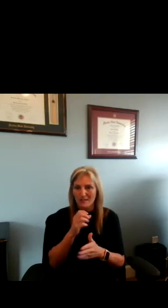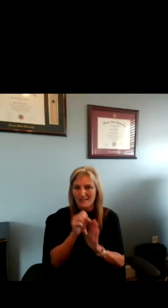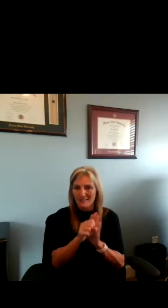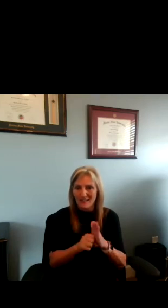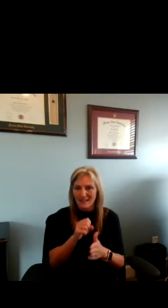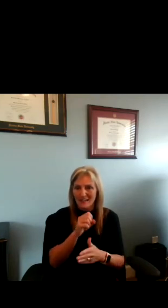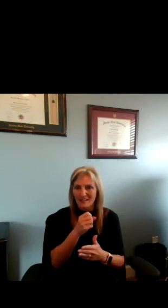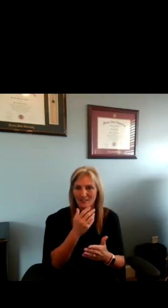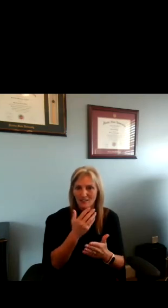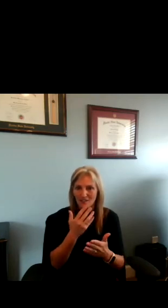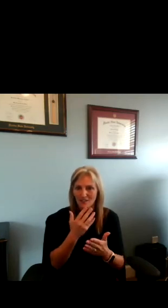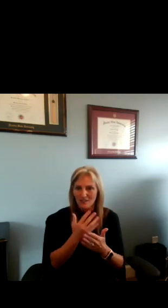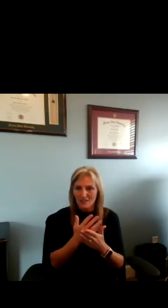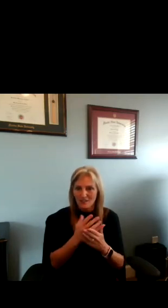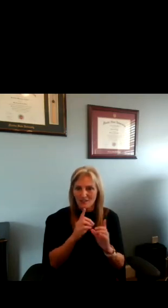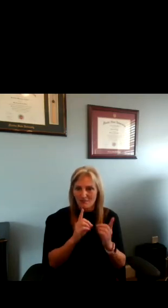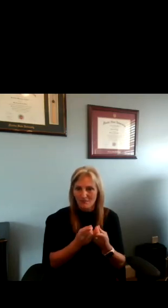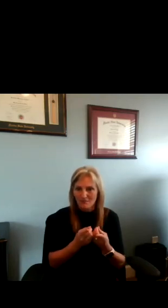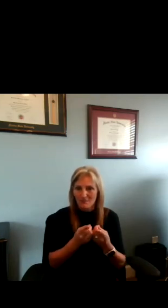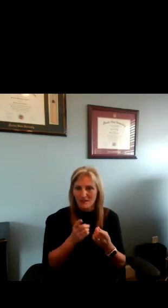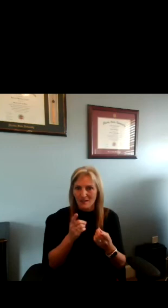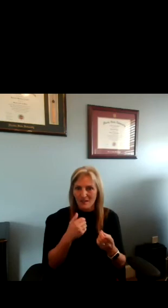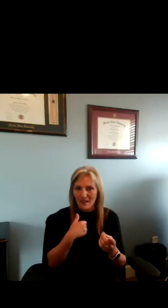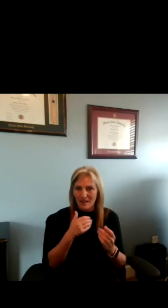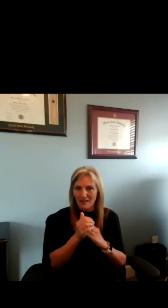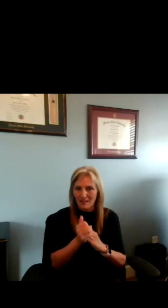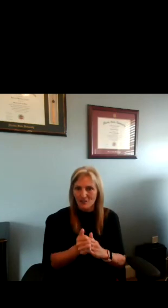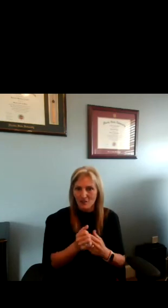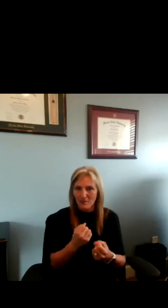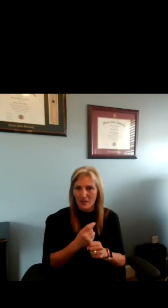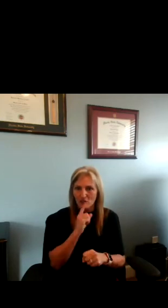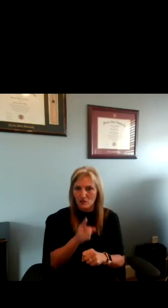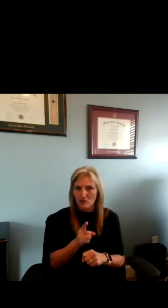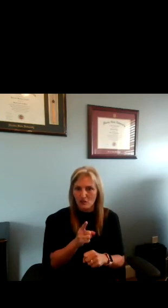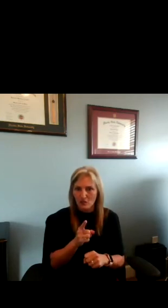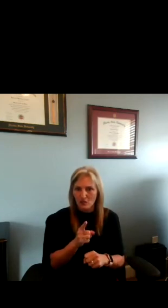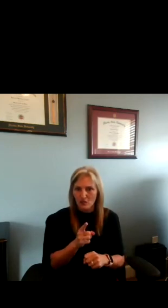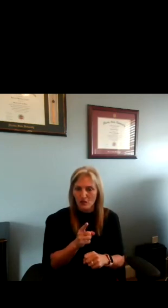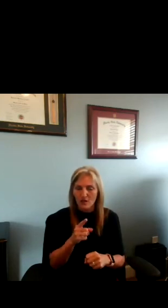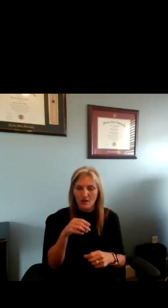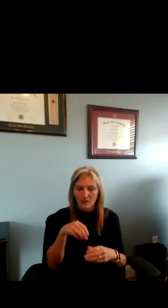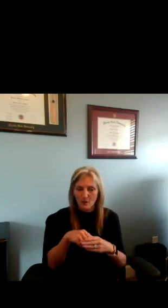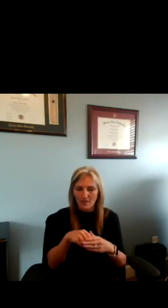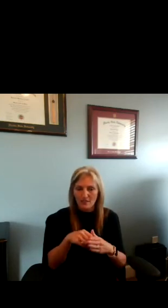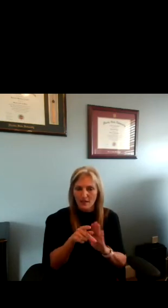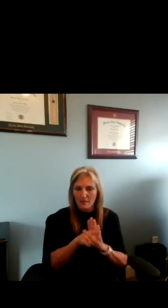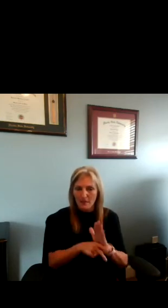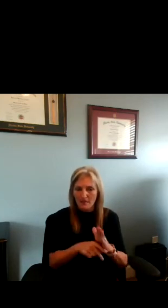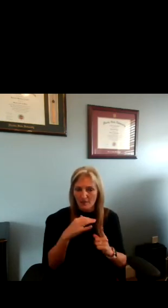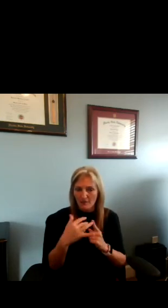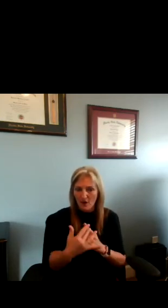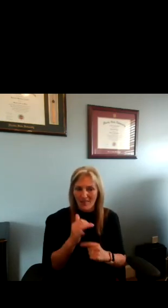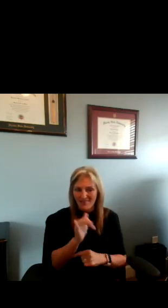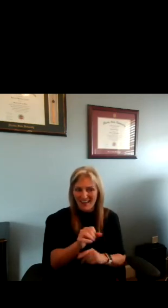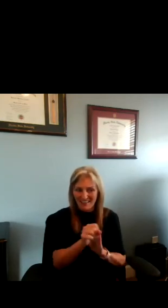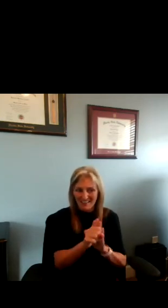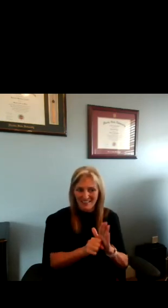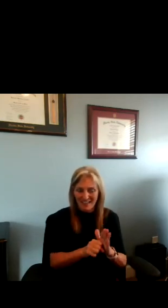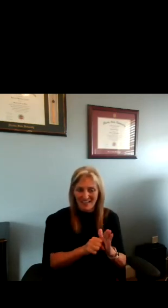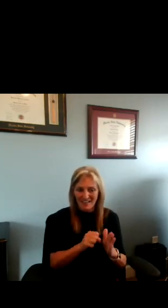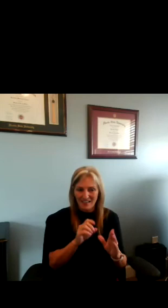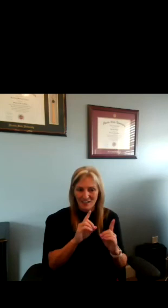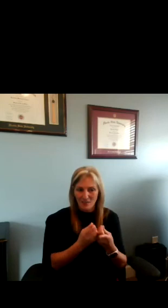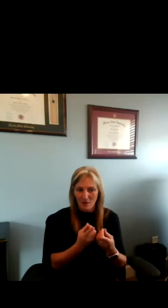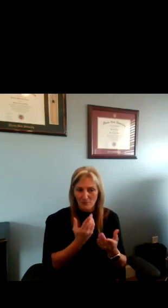state government leadership to ensure that there was support within the broader state policy environment, that state DOC had to choose as a